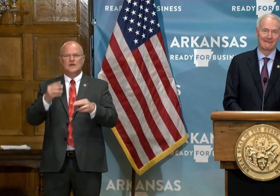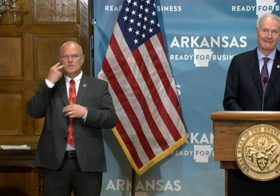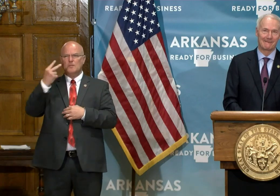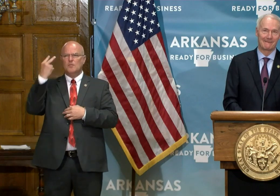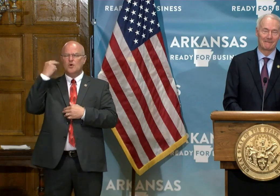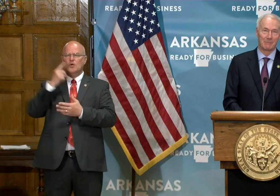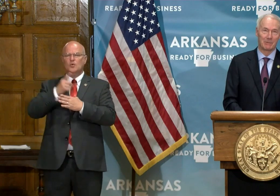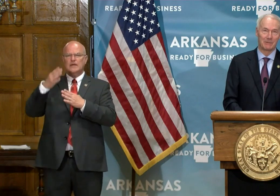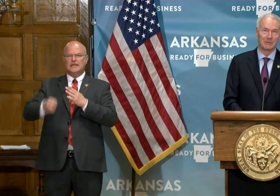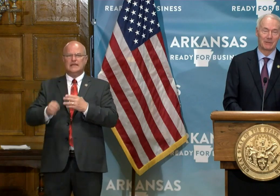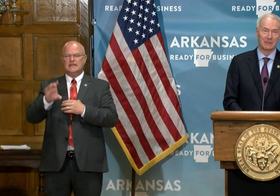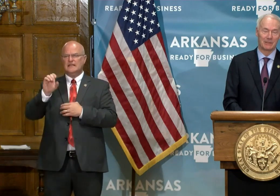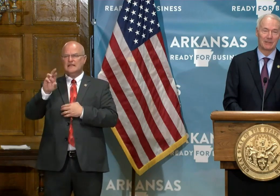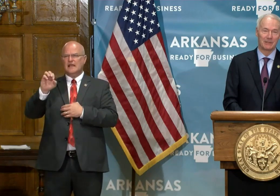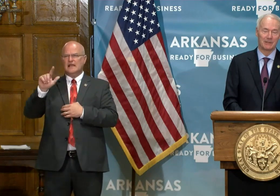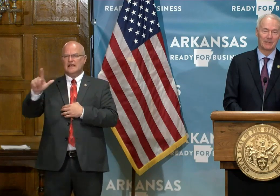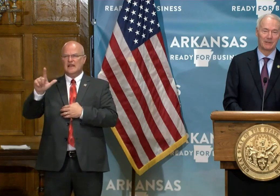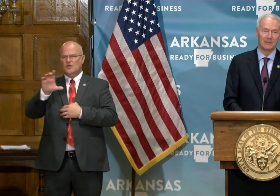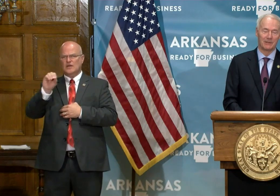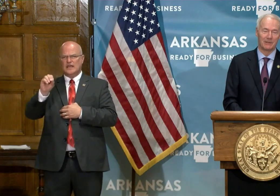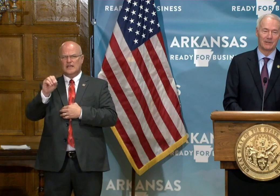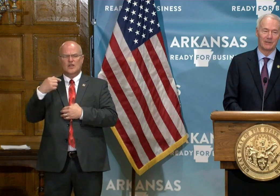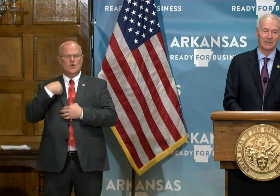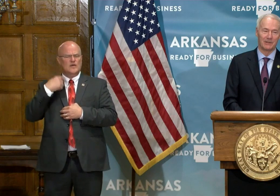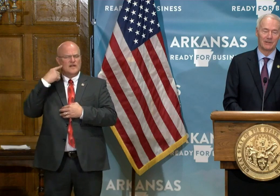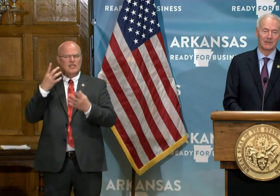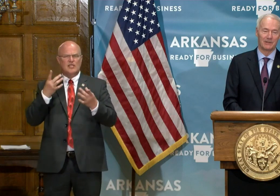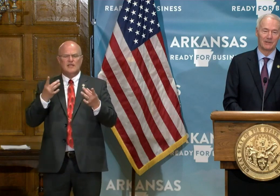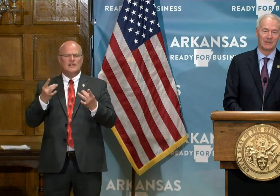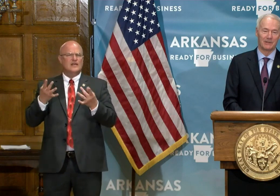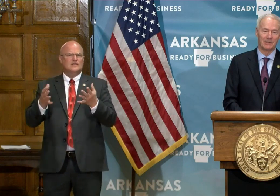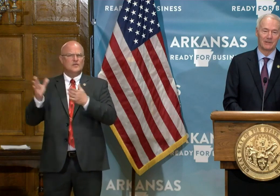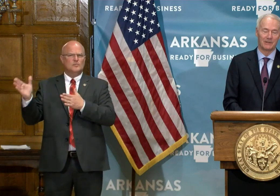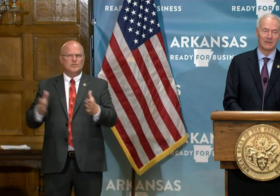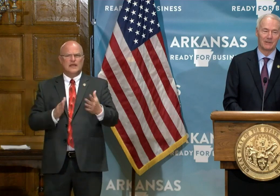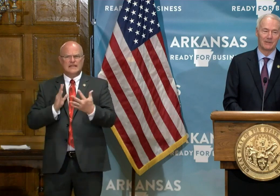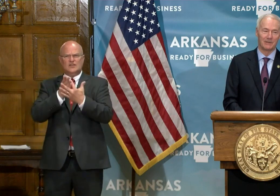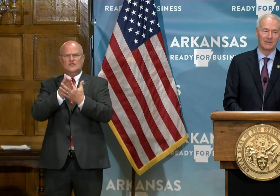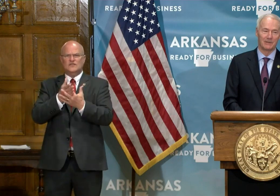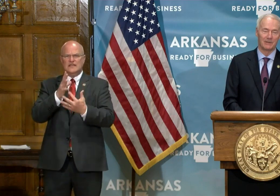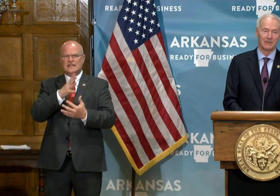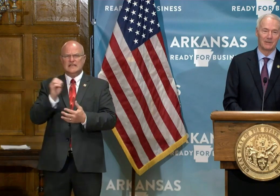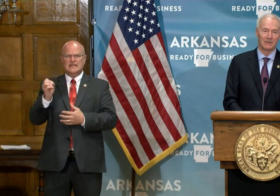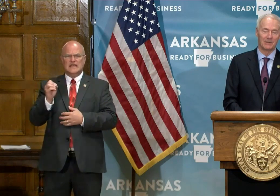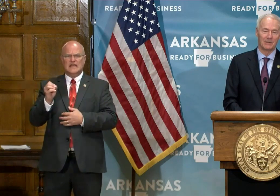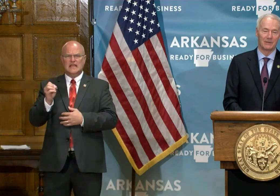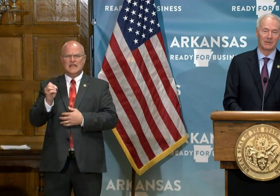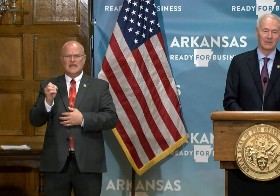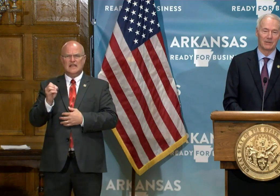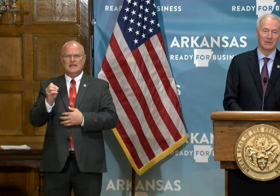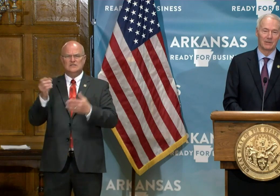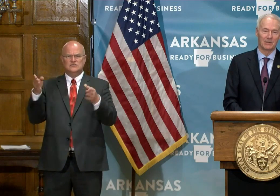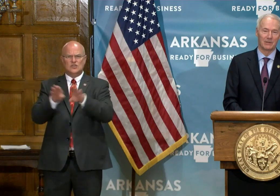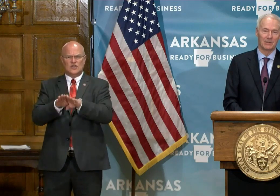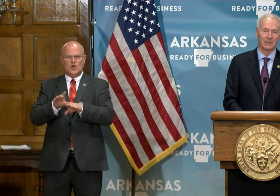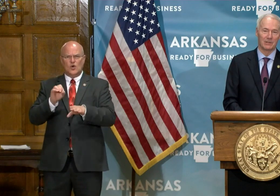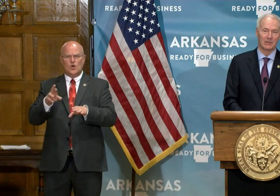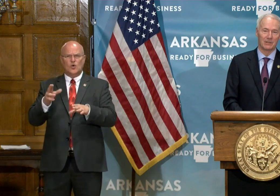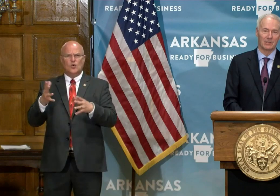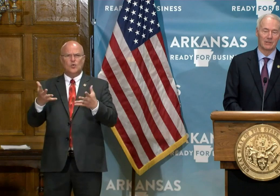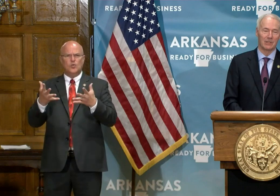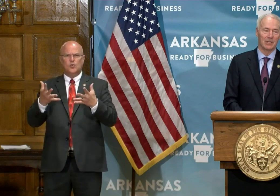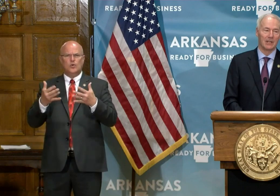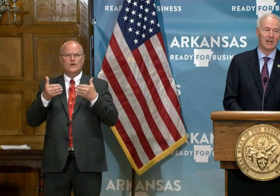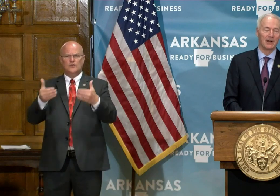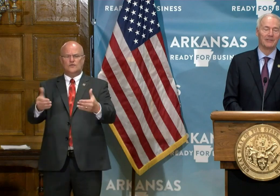County. We've gotten kind of conflicting information on that, and I'm wondering if you plan to intervene and shut those down, or are they going to go